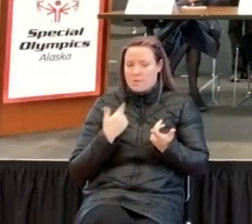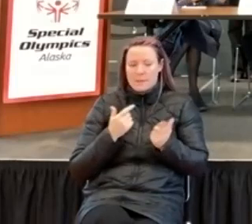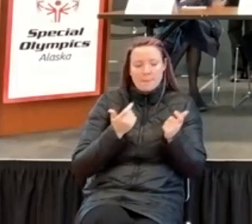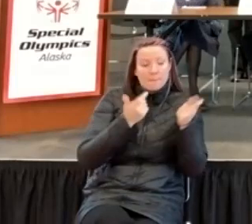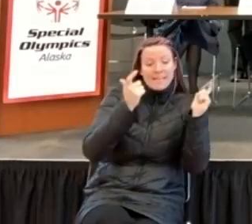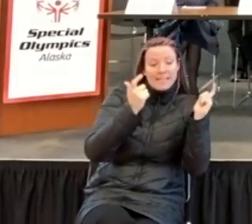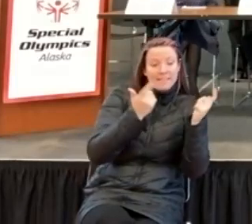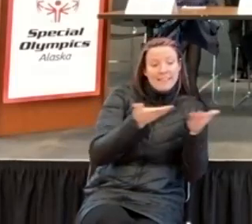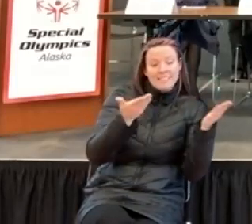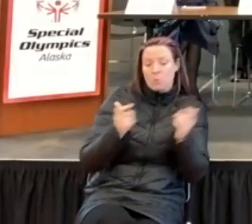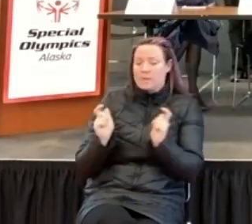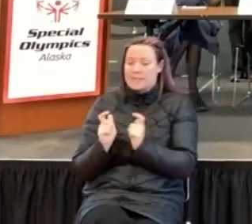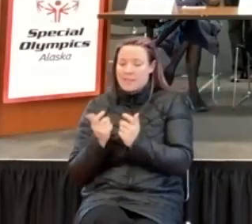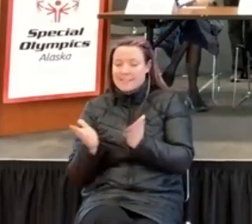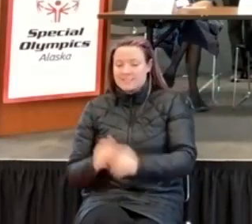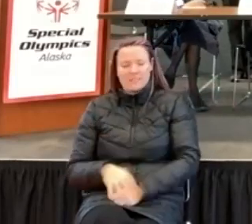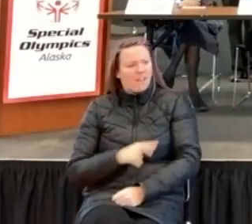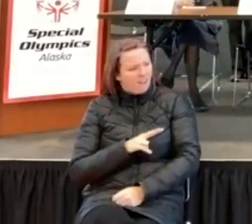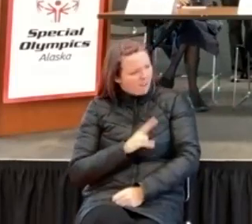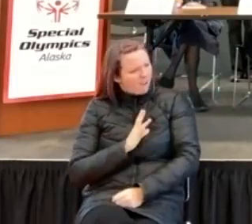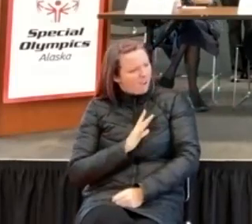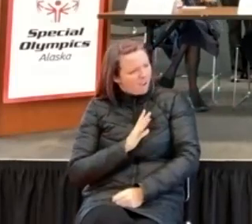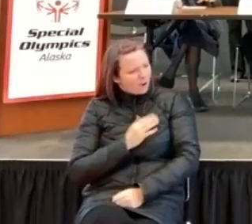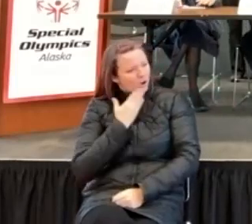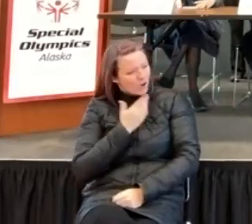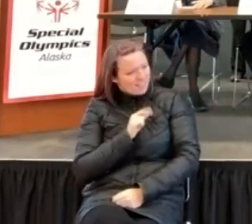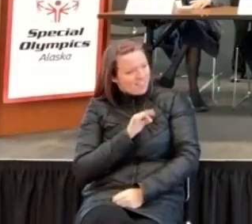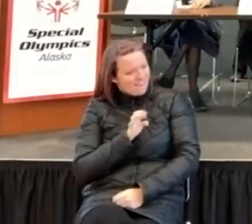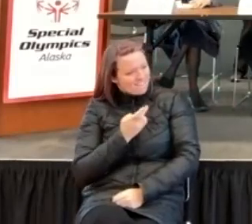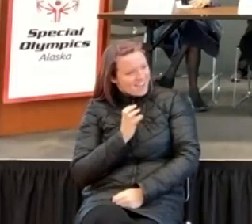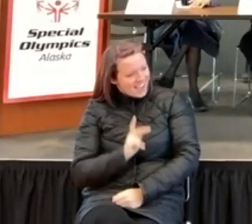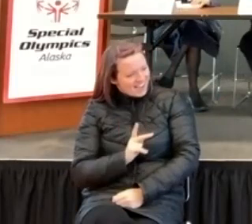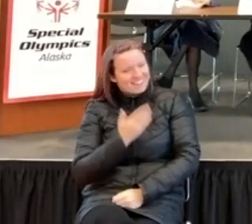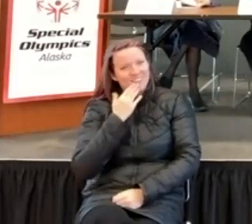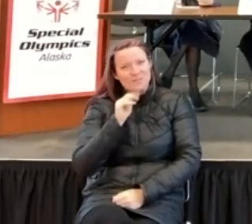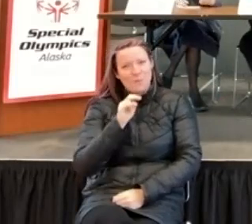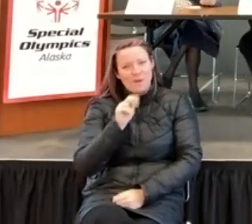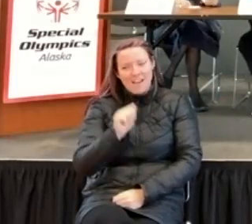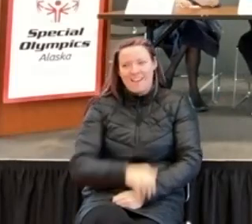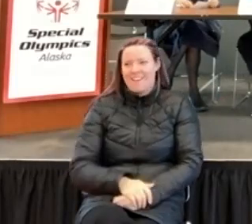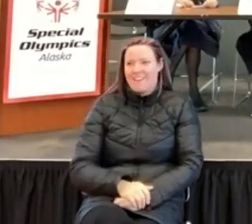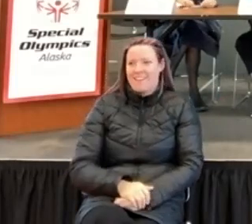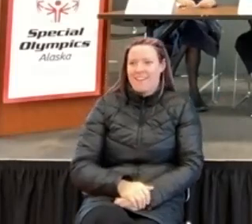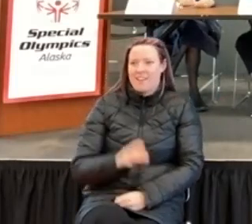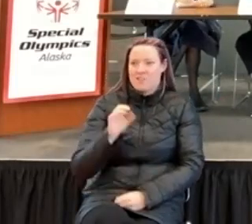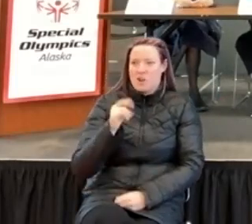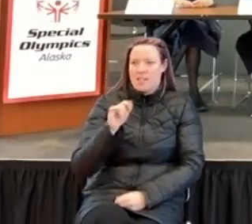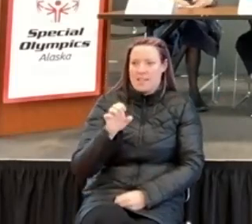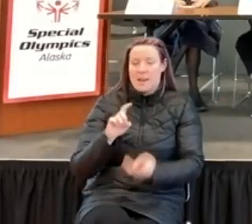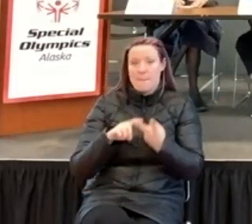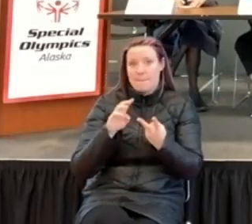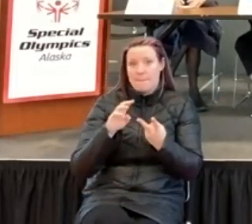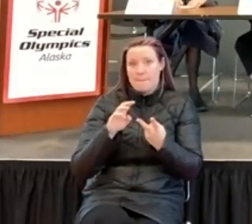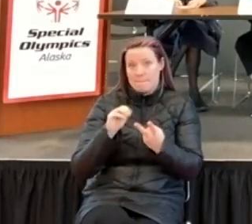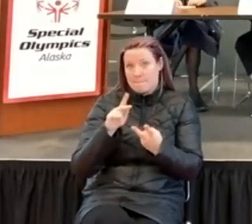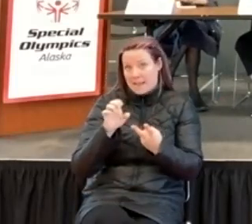little things. Those are excellent life hacks. Thank you, Nona. All right, Charlotte and Mike, would you like to